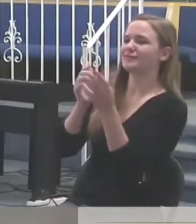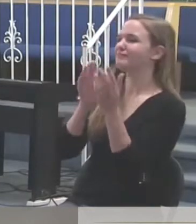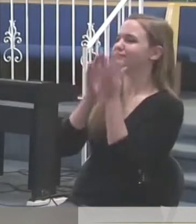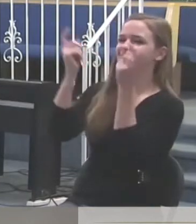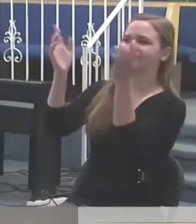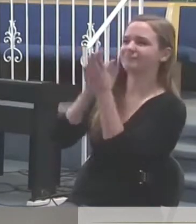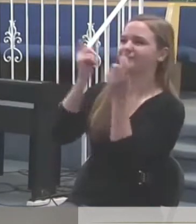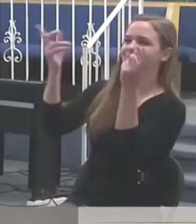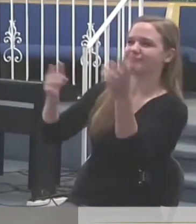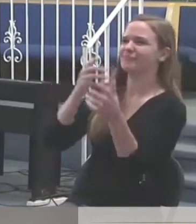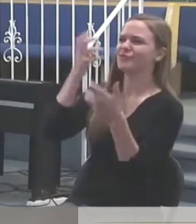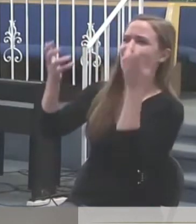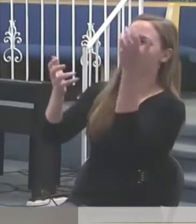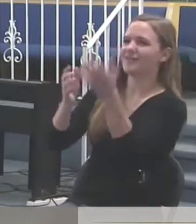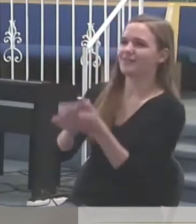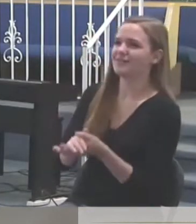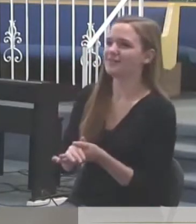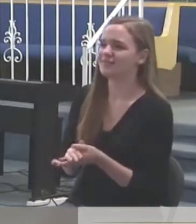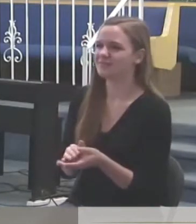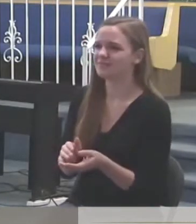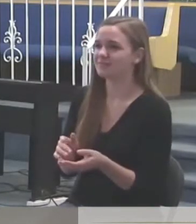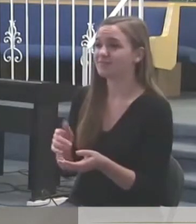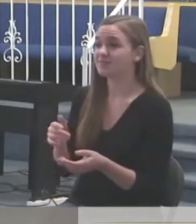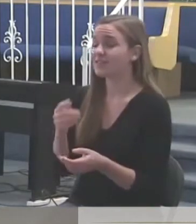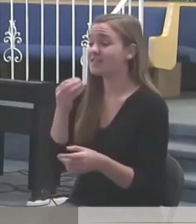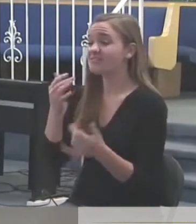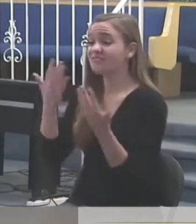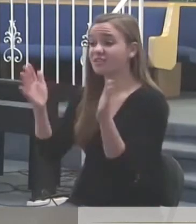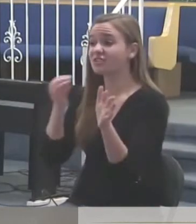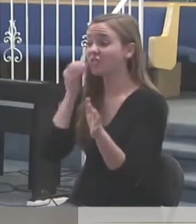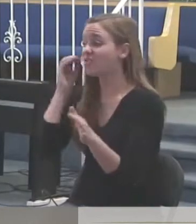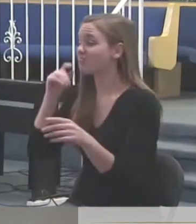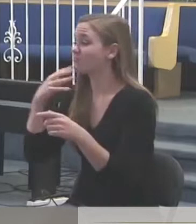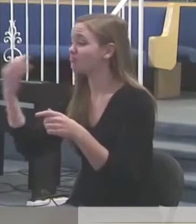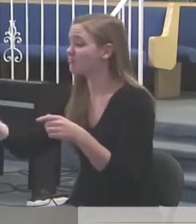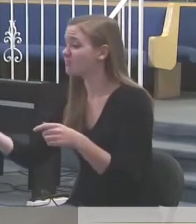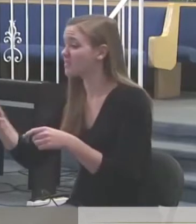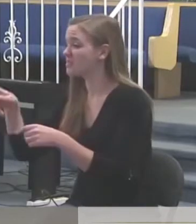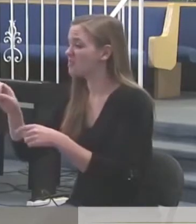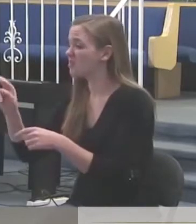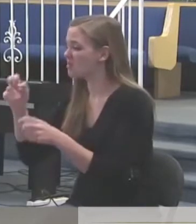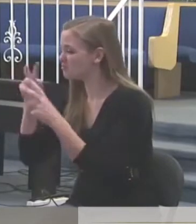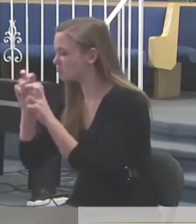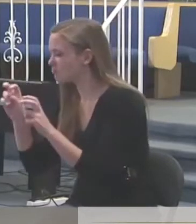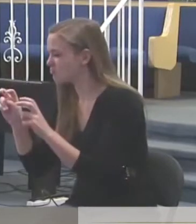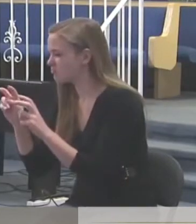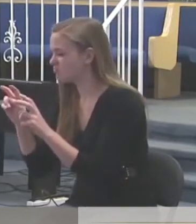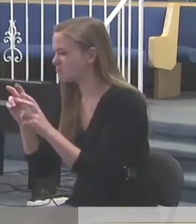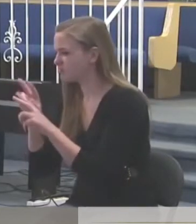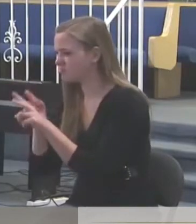hallelujah and you crying and carrying on and go home and get into some pornography.